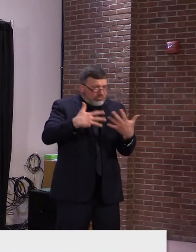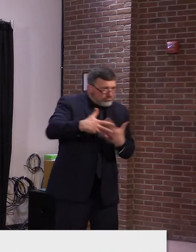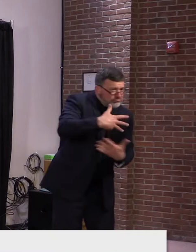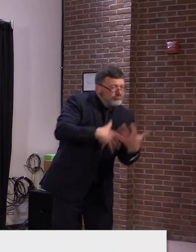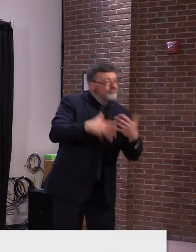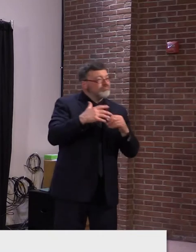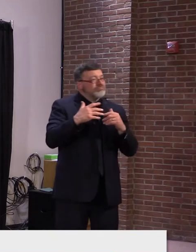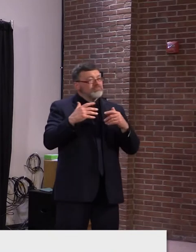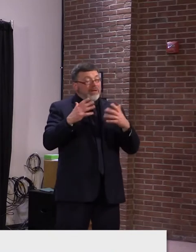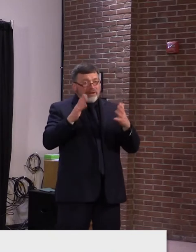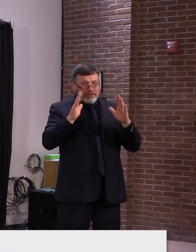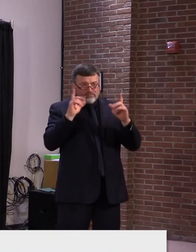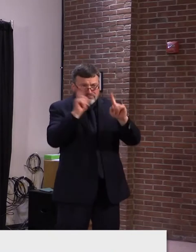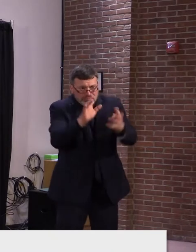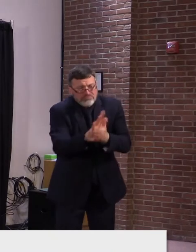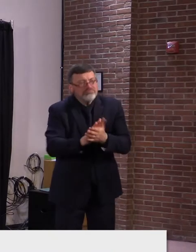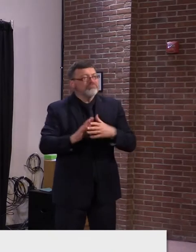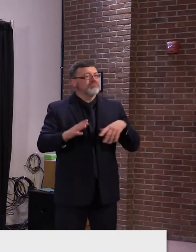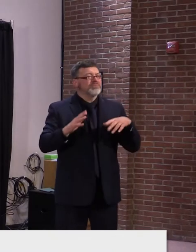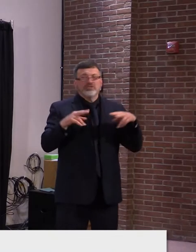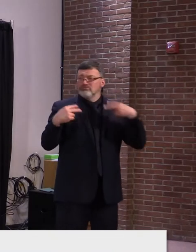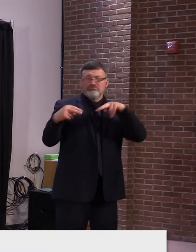their emotions, I think it's all good.